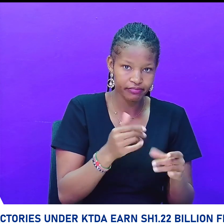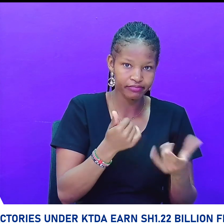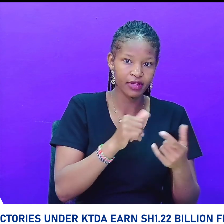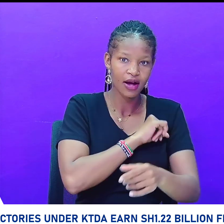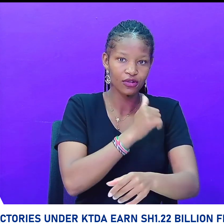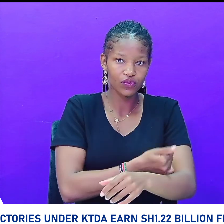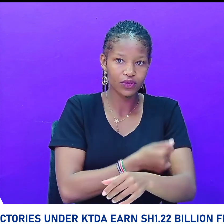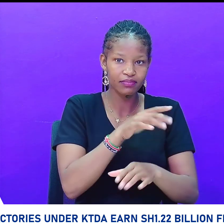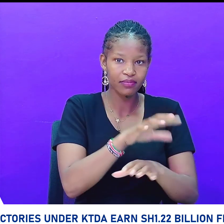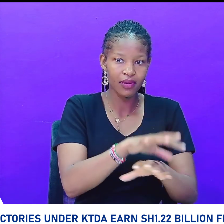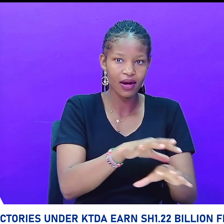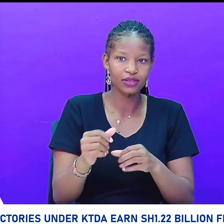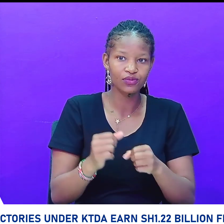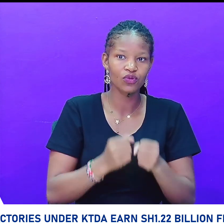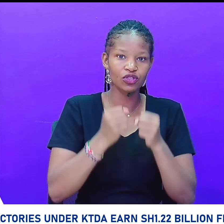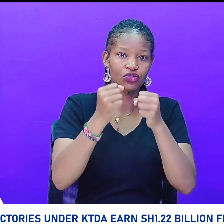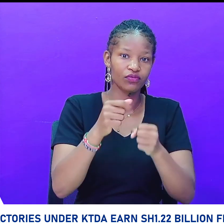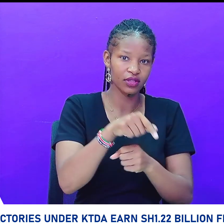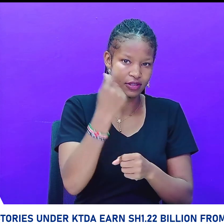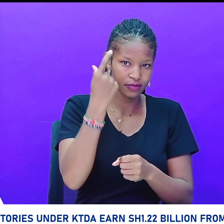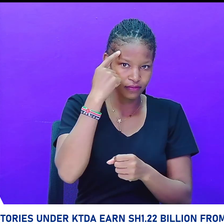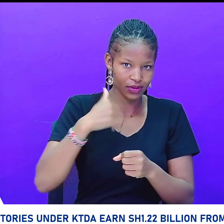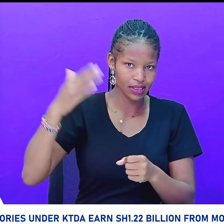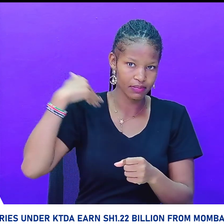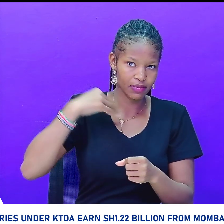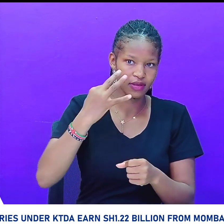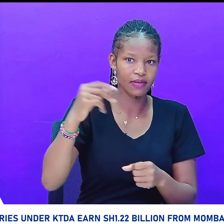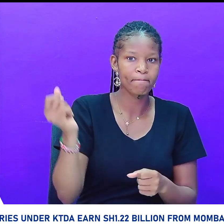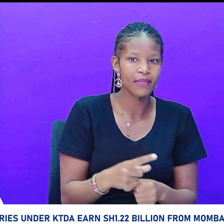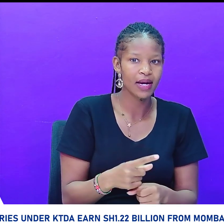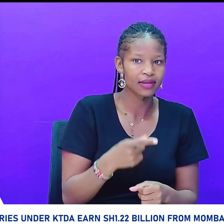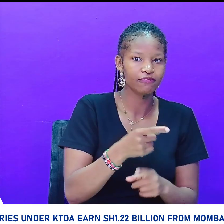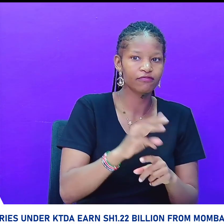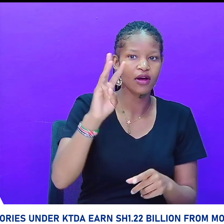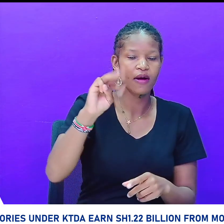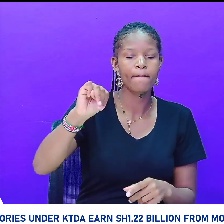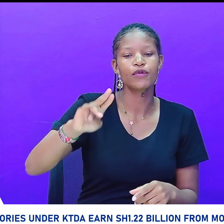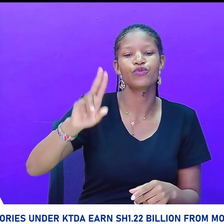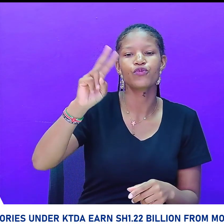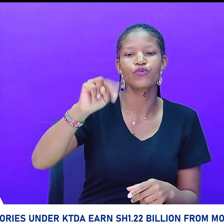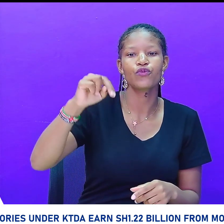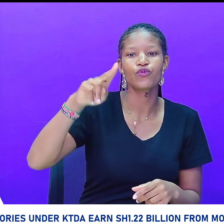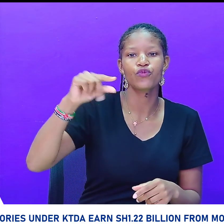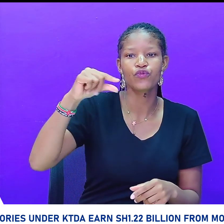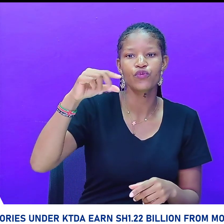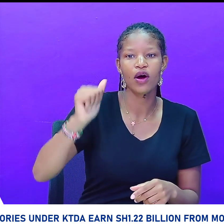Auction. Marking the strongest returns in the past 3 months, Mununga, Rukuriri,